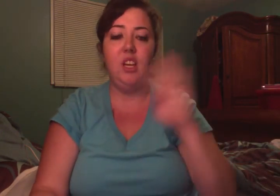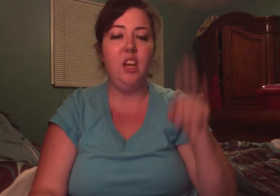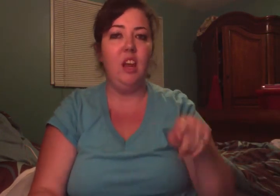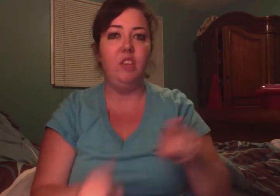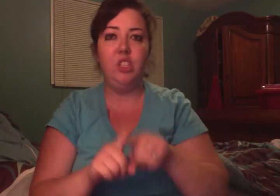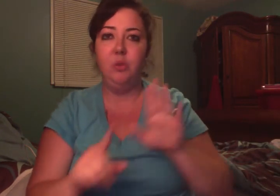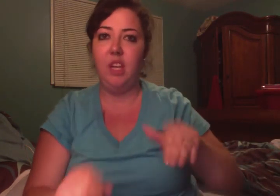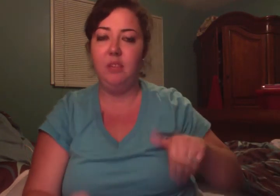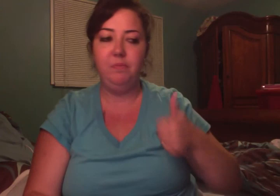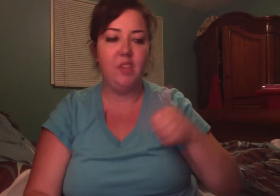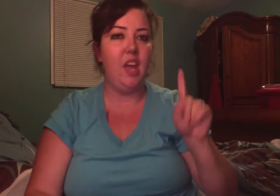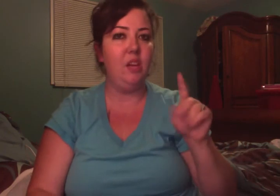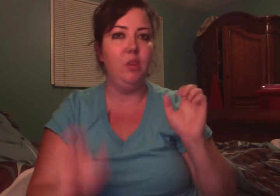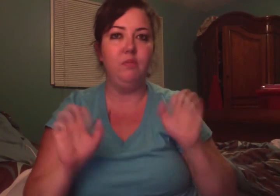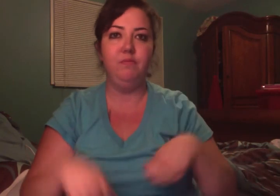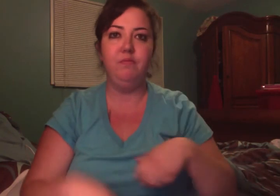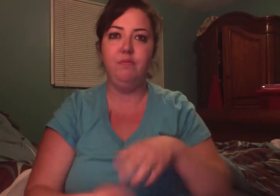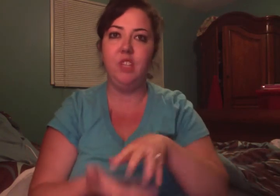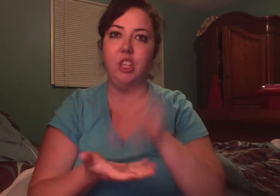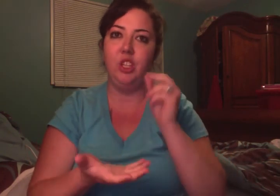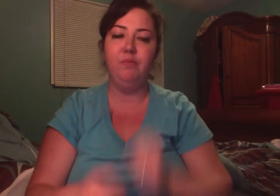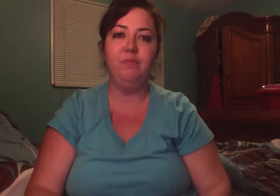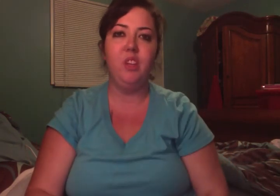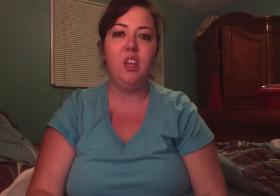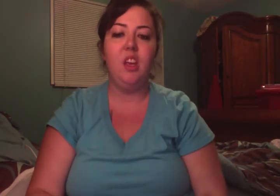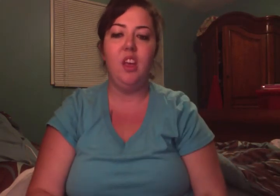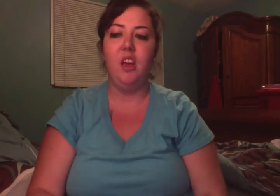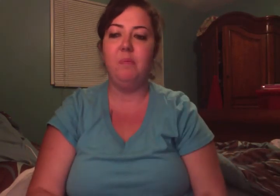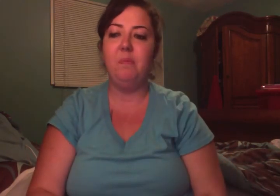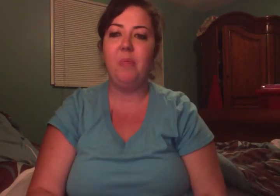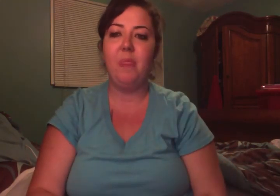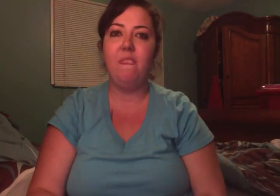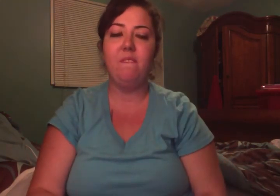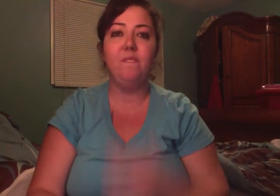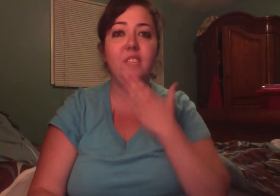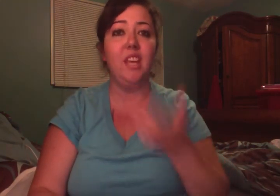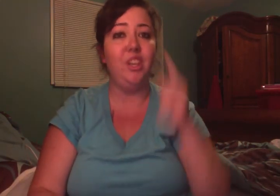never too late. Anyone can learn. Um, thank you for